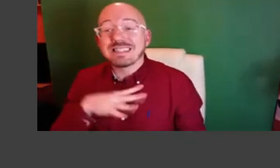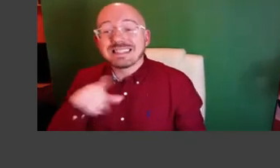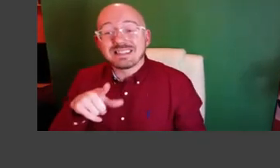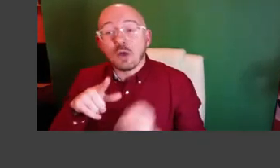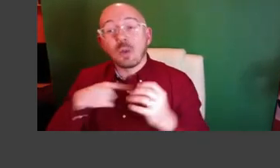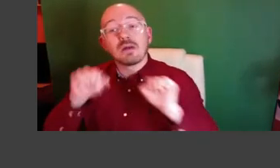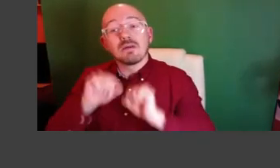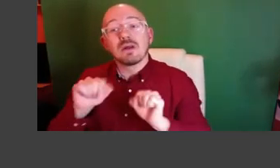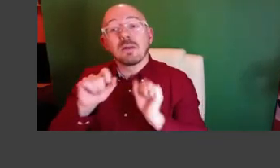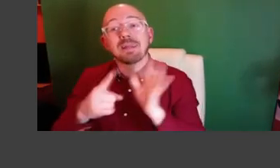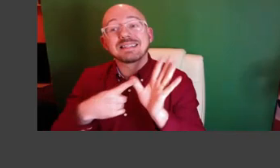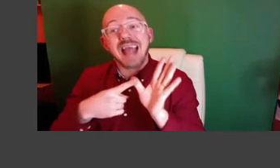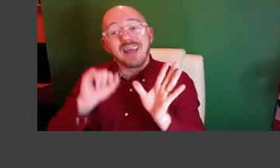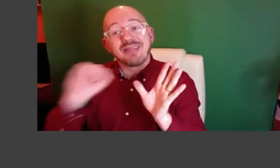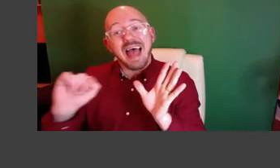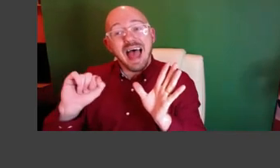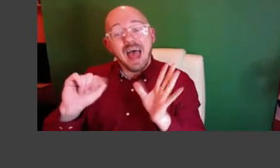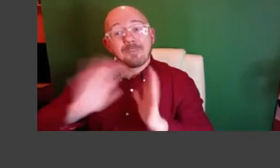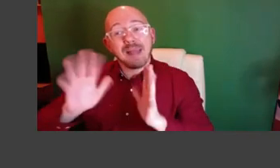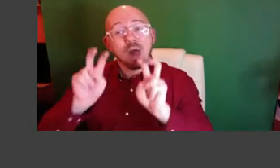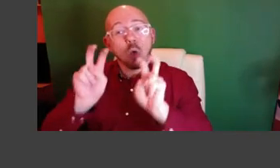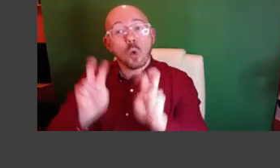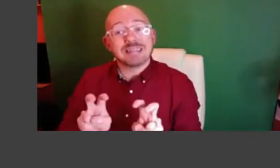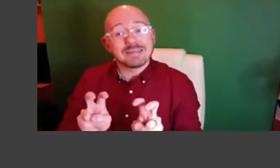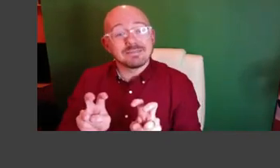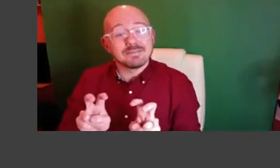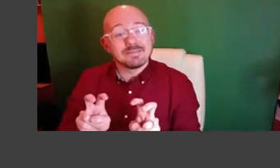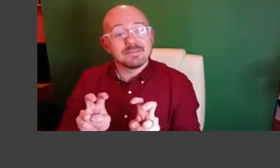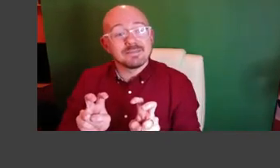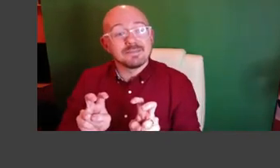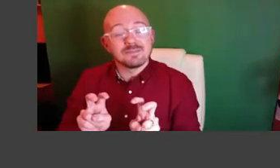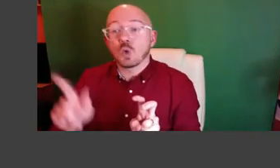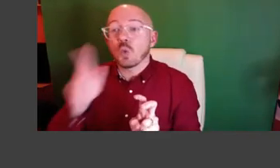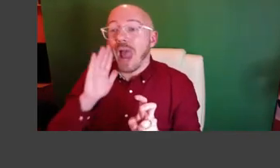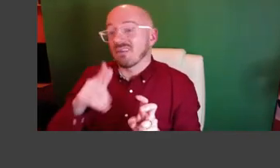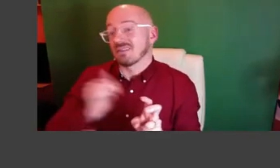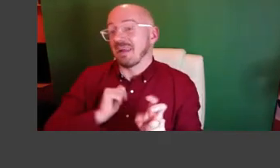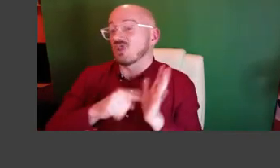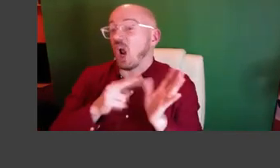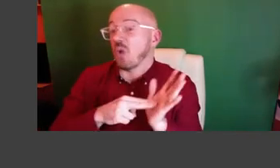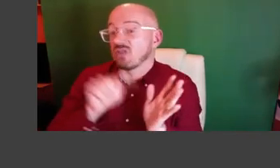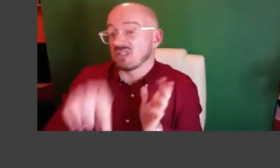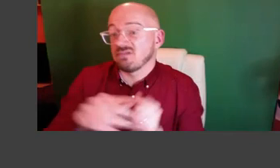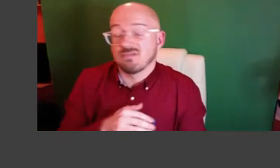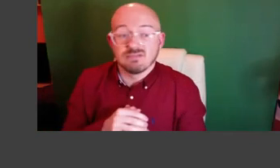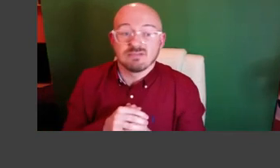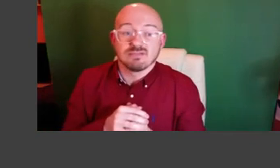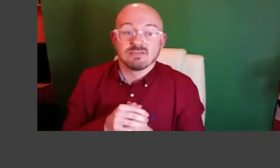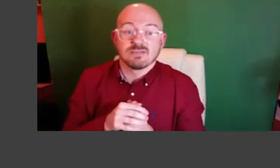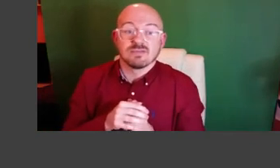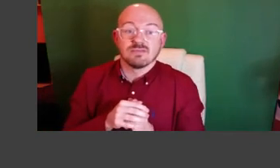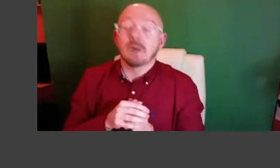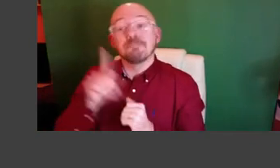So when we consider what's next for Wales, as I mentioned already, we're waiting for the BDA's BSL